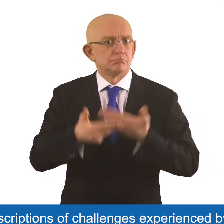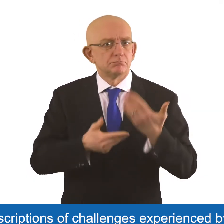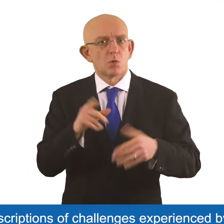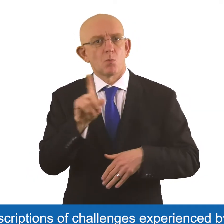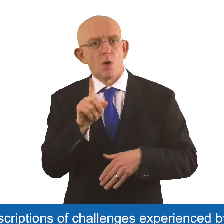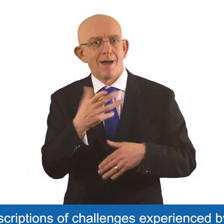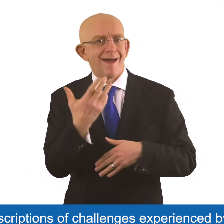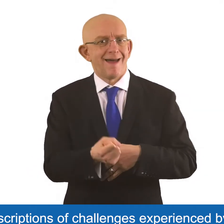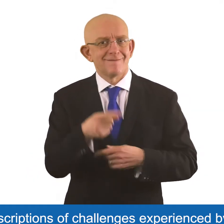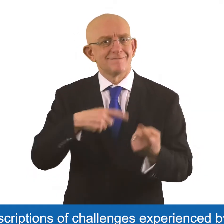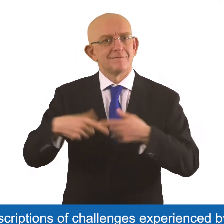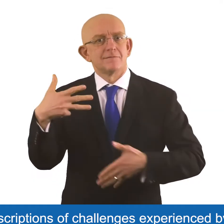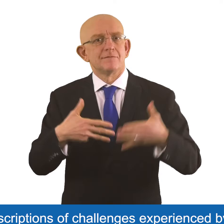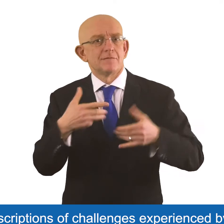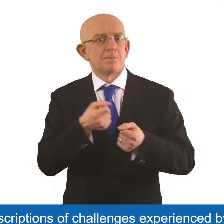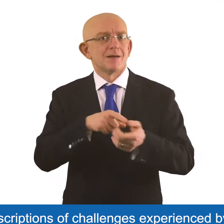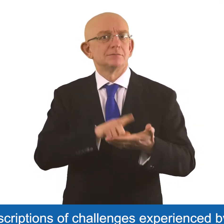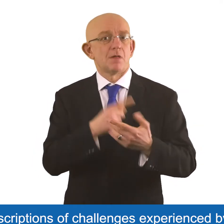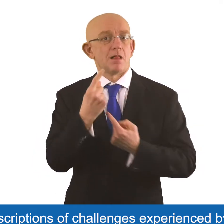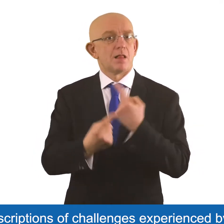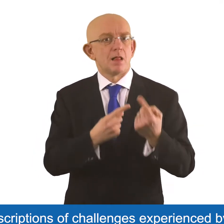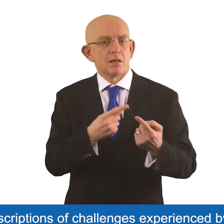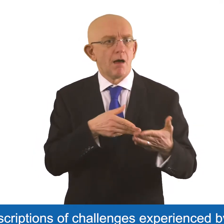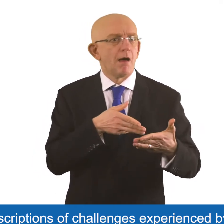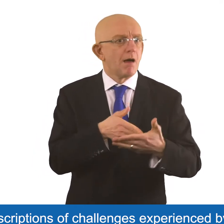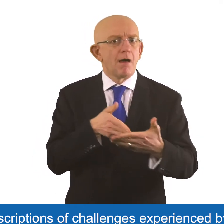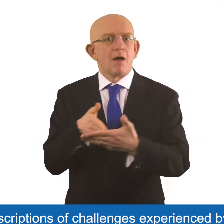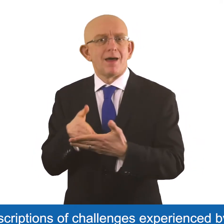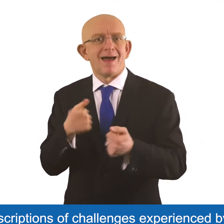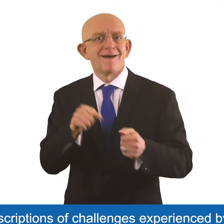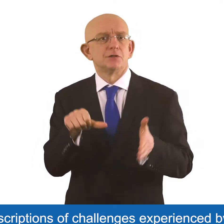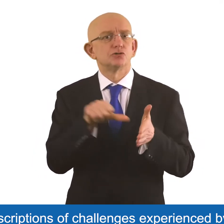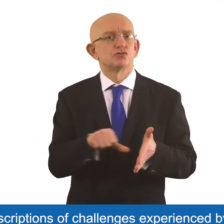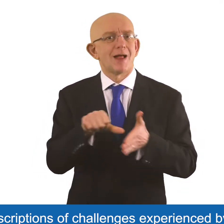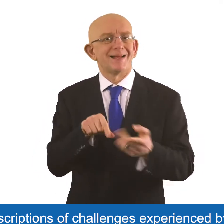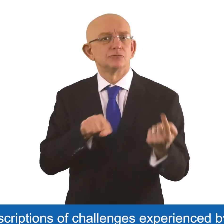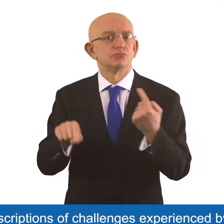alongside descriptions of challenges experienced by BSL signers which may be of wider interest.